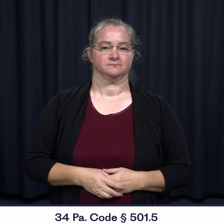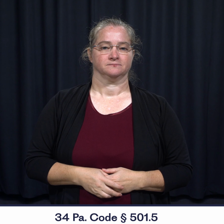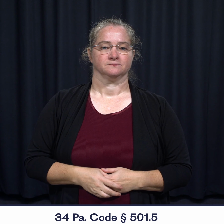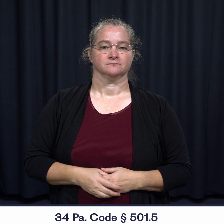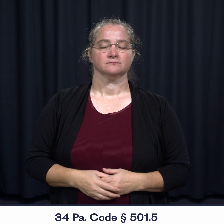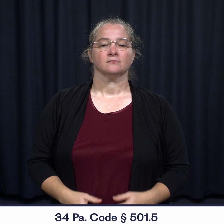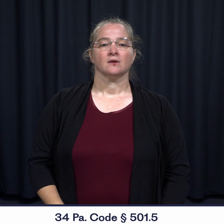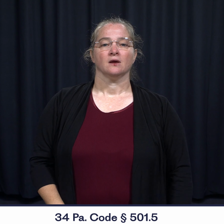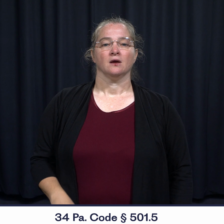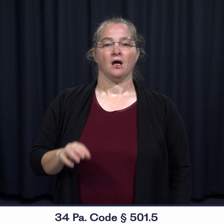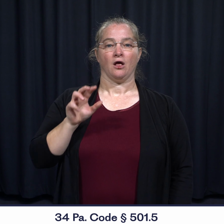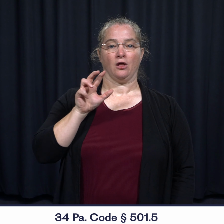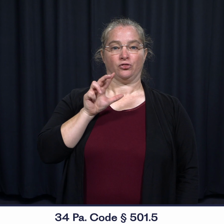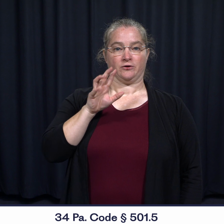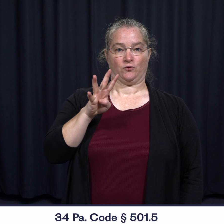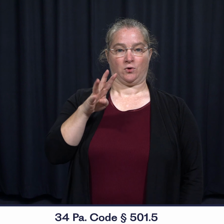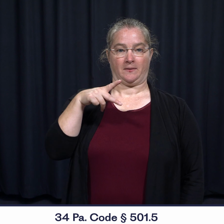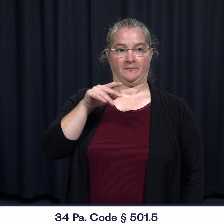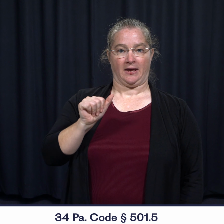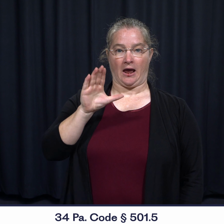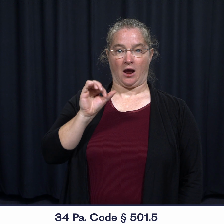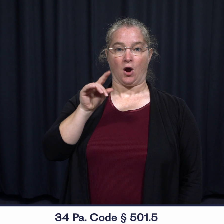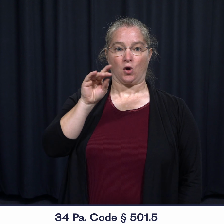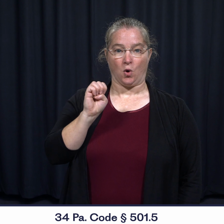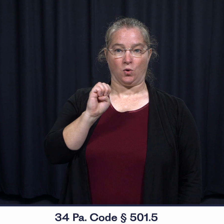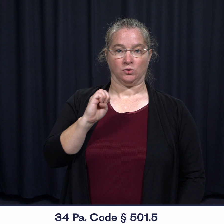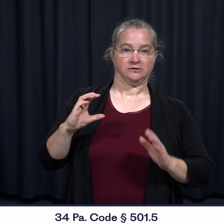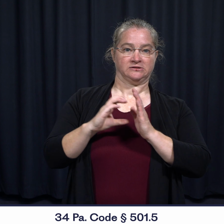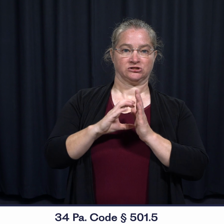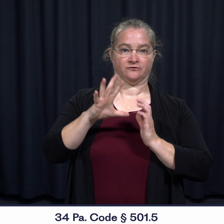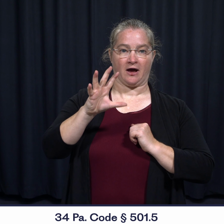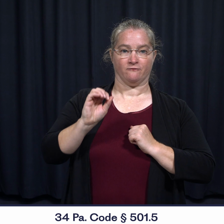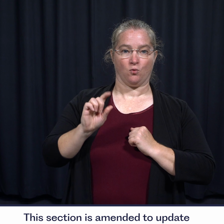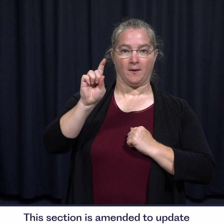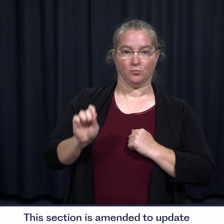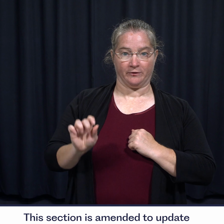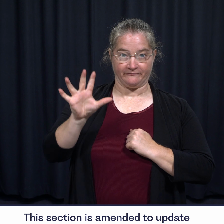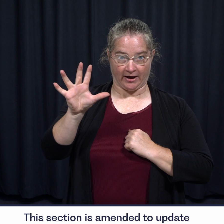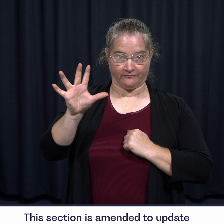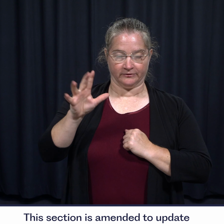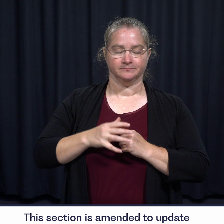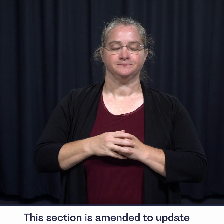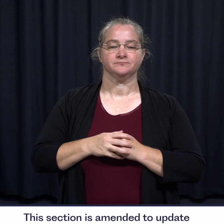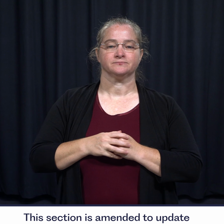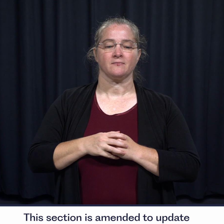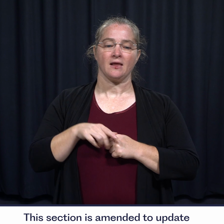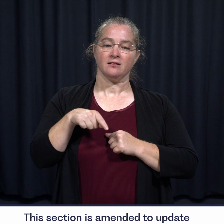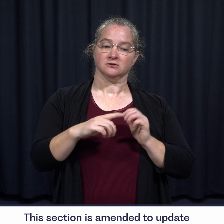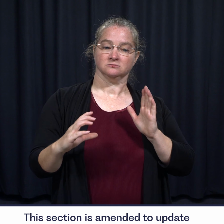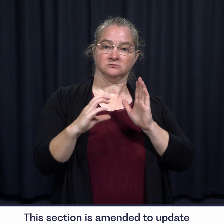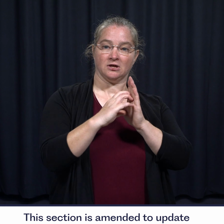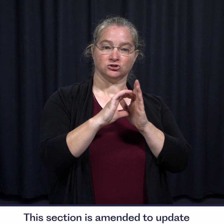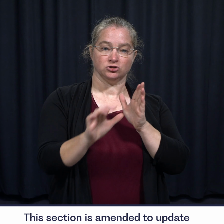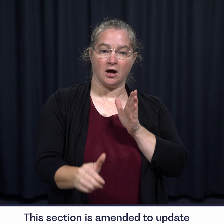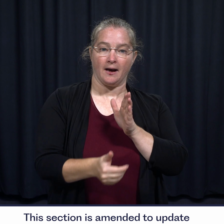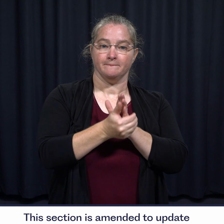34 PA Code, Section 501.5. This section is amended to update the language of